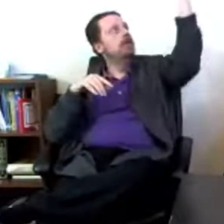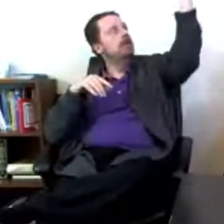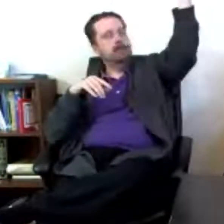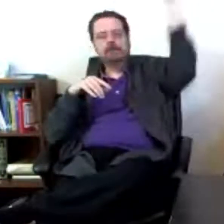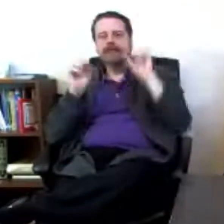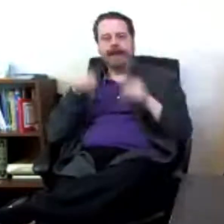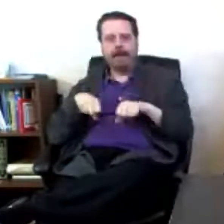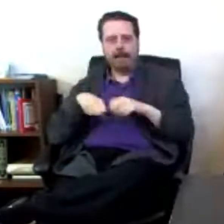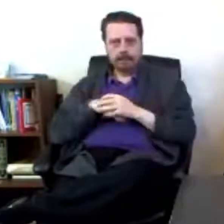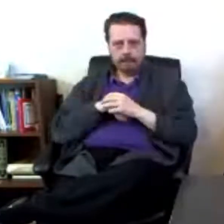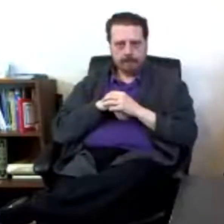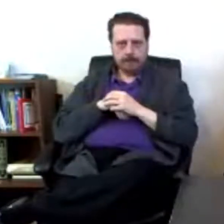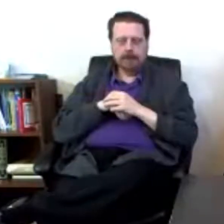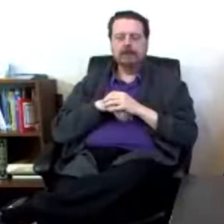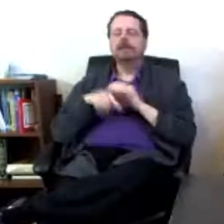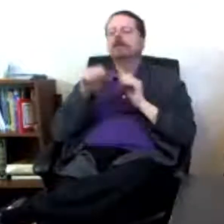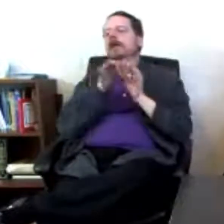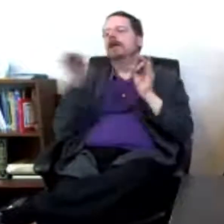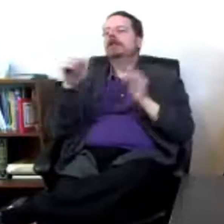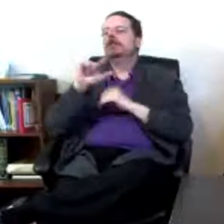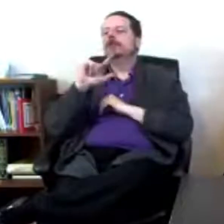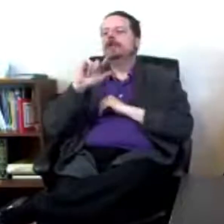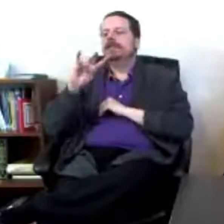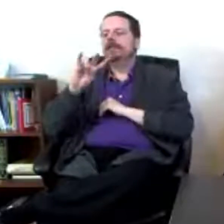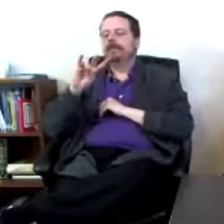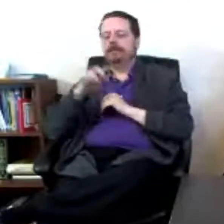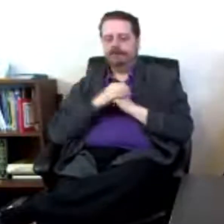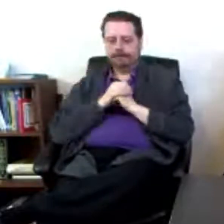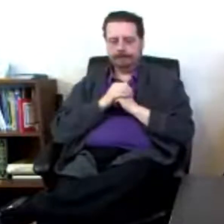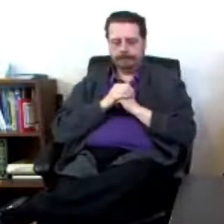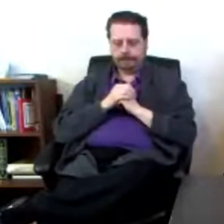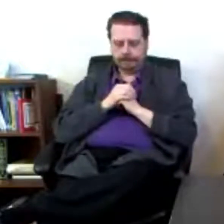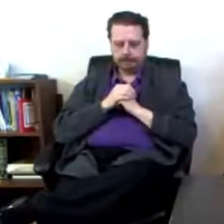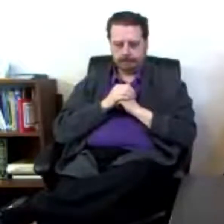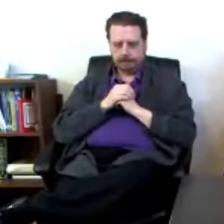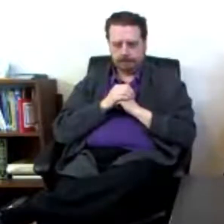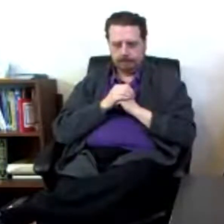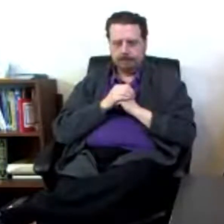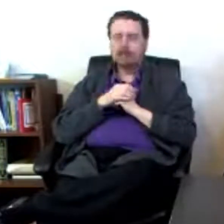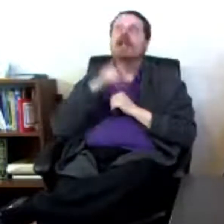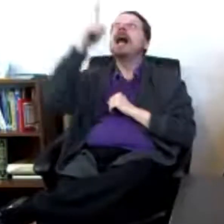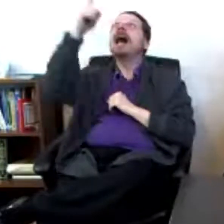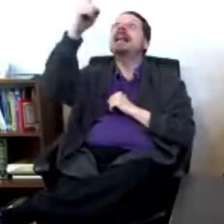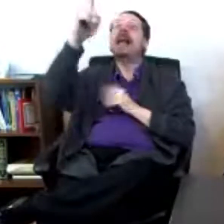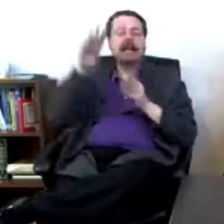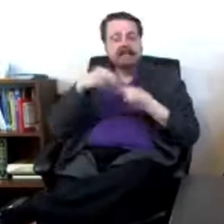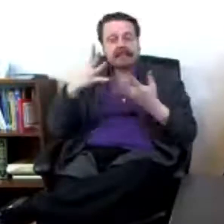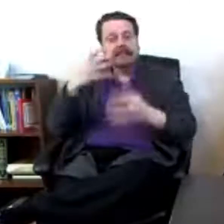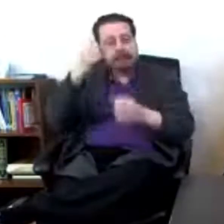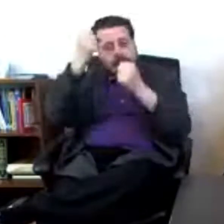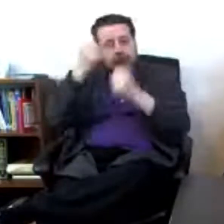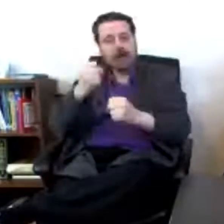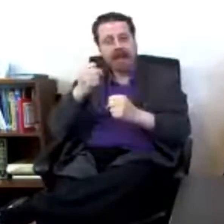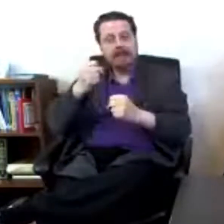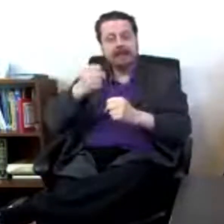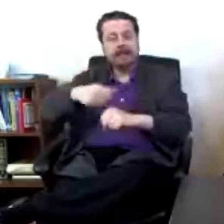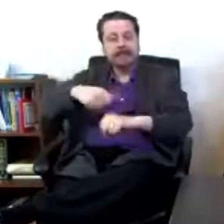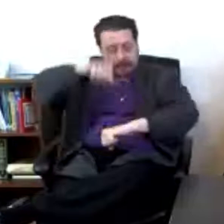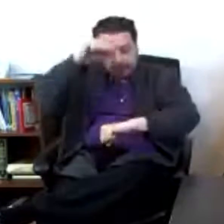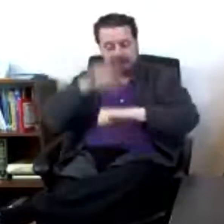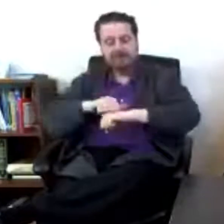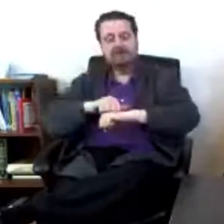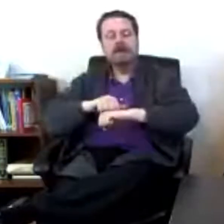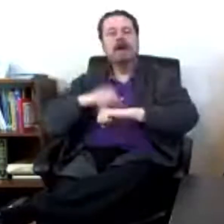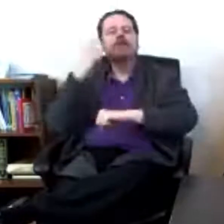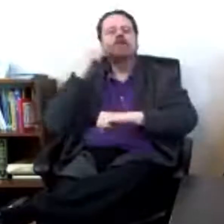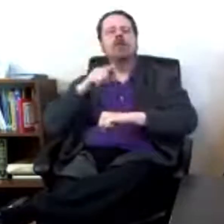Then ayah number 27, Allah firmens the feet of the people and